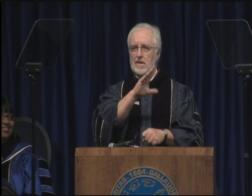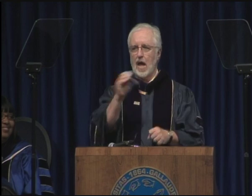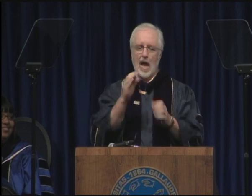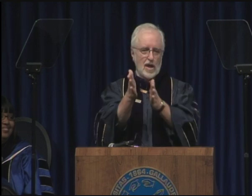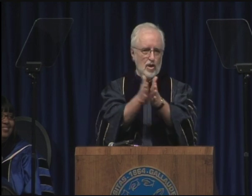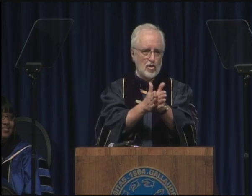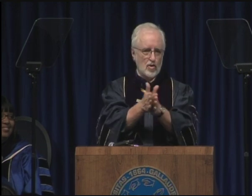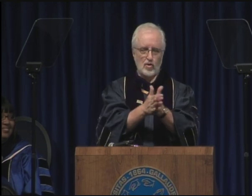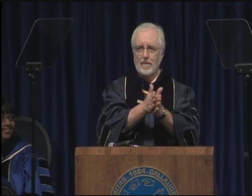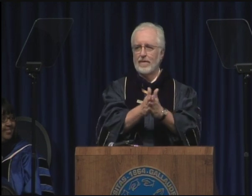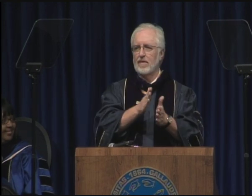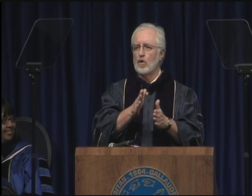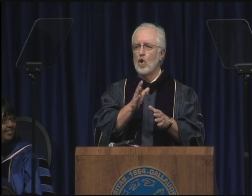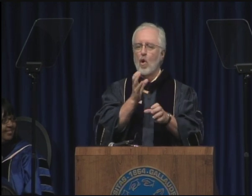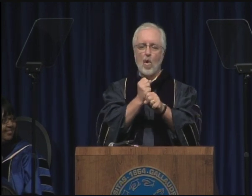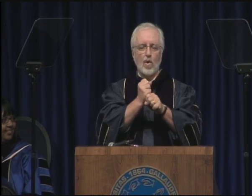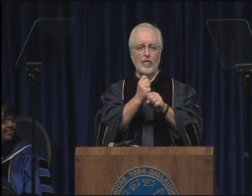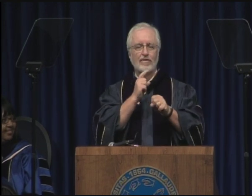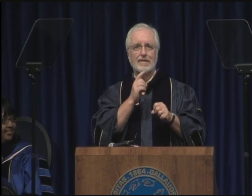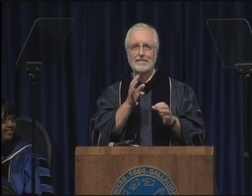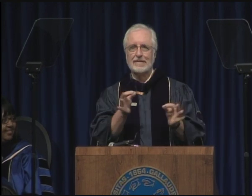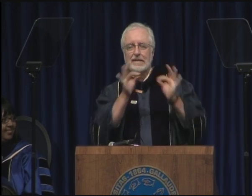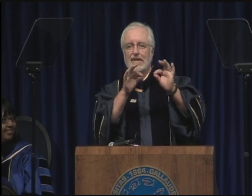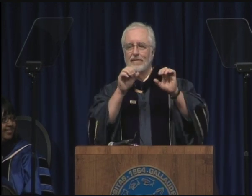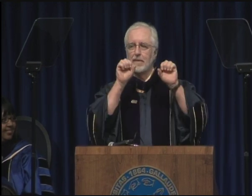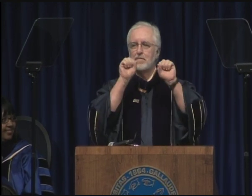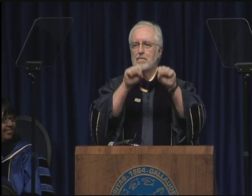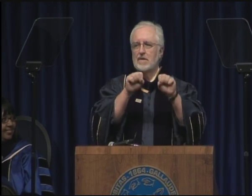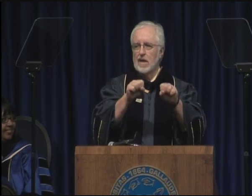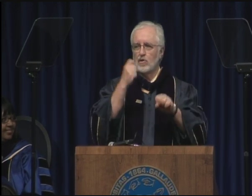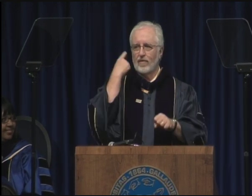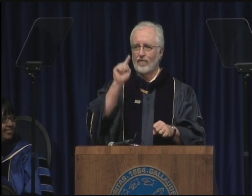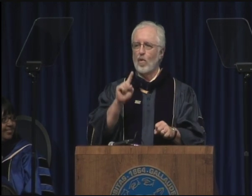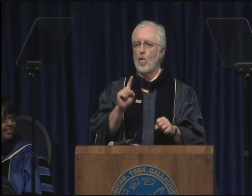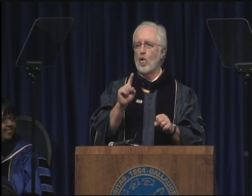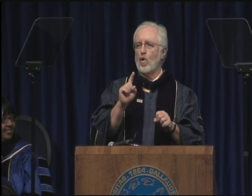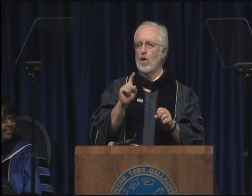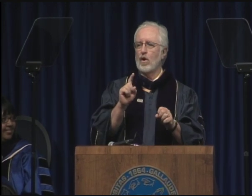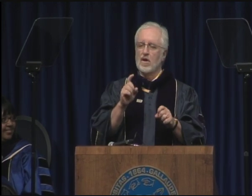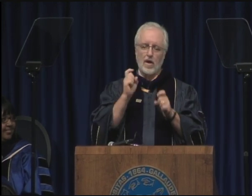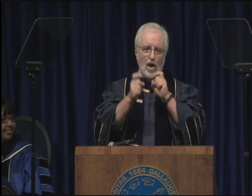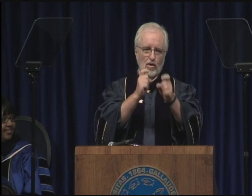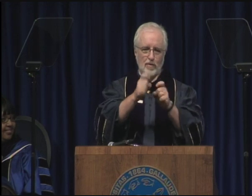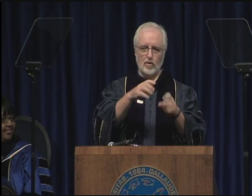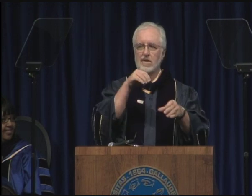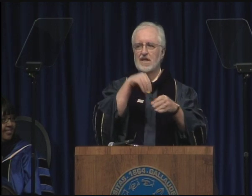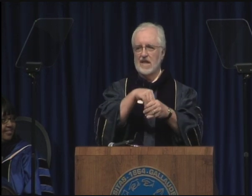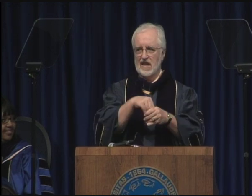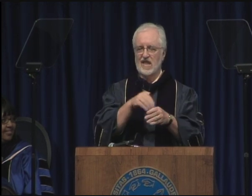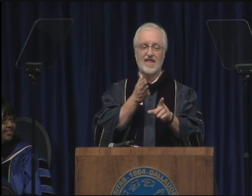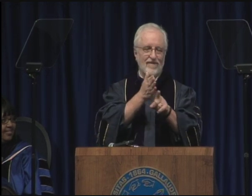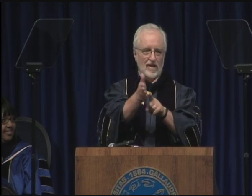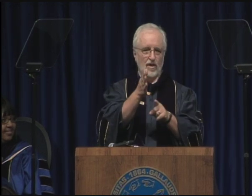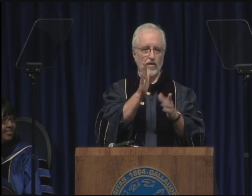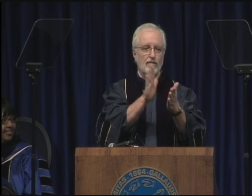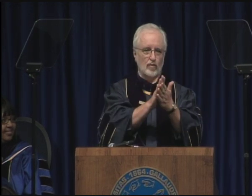Her commitment and enthusiasm holds potential for significant contributions in the field of school